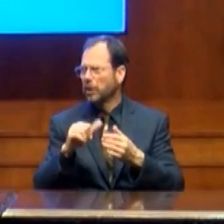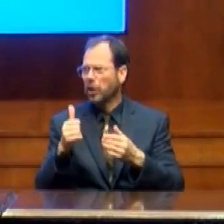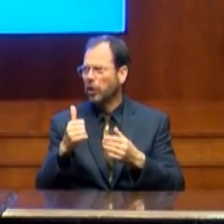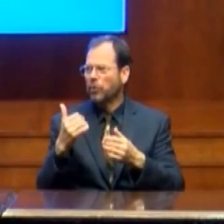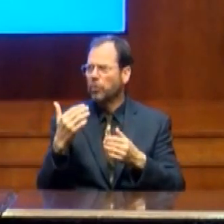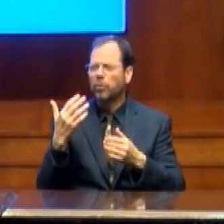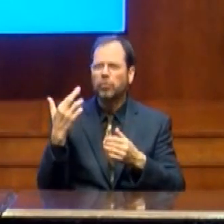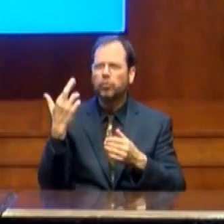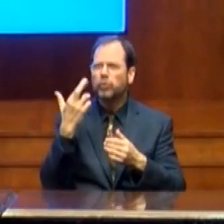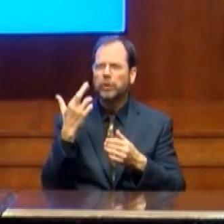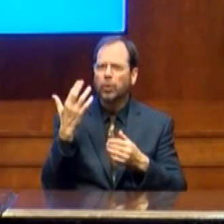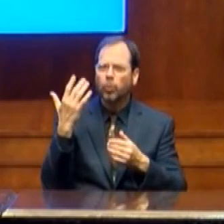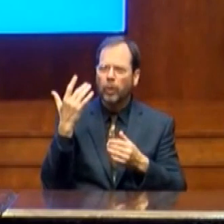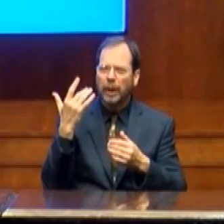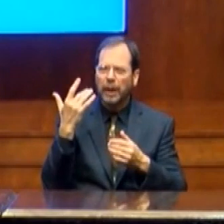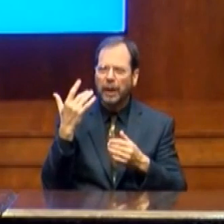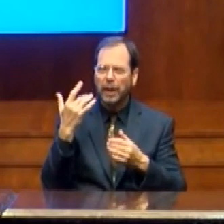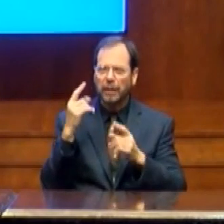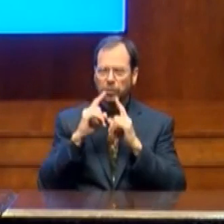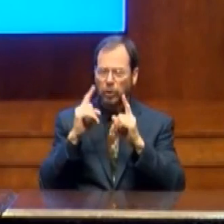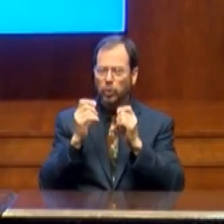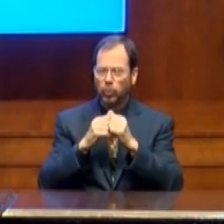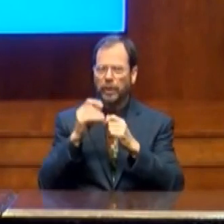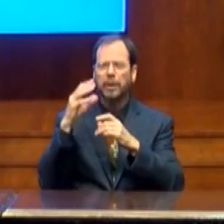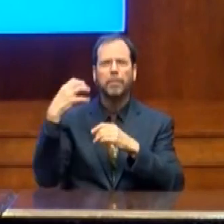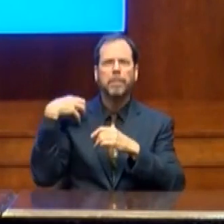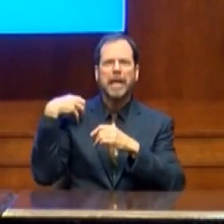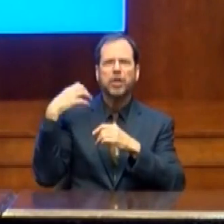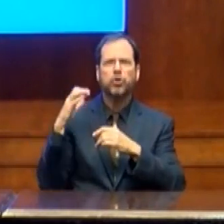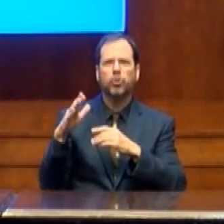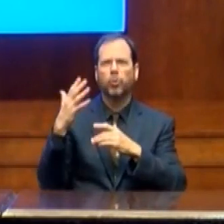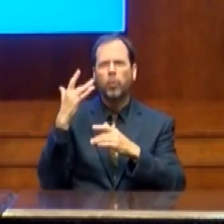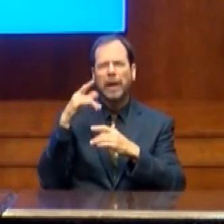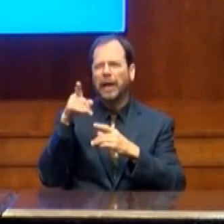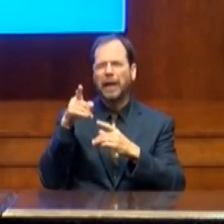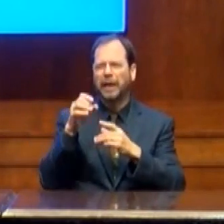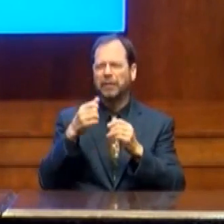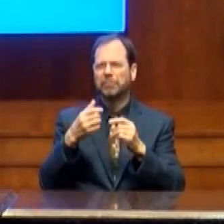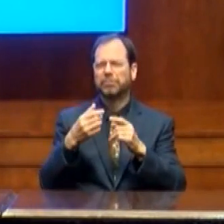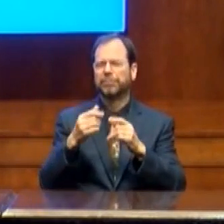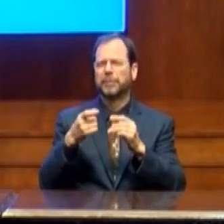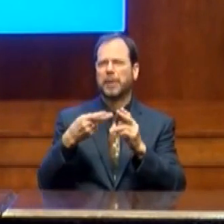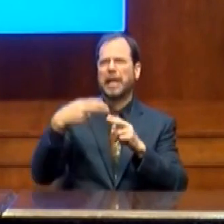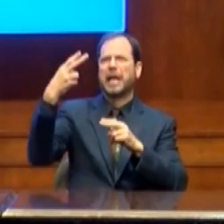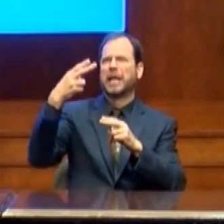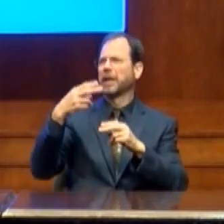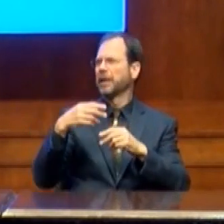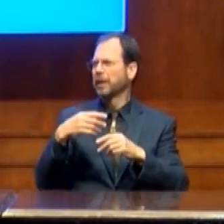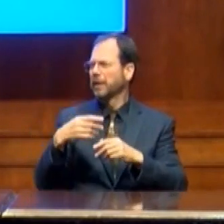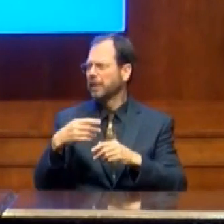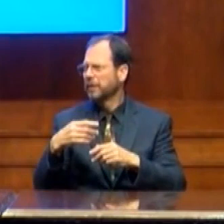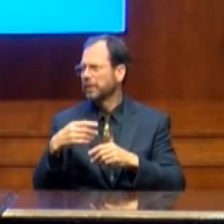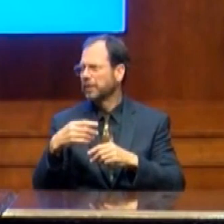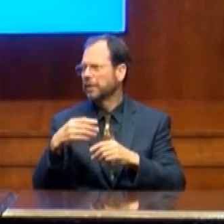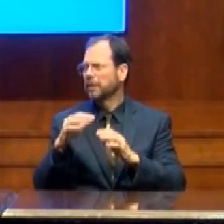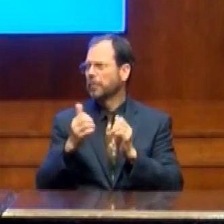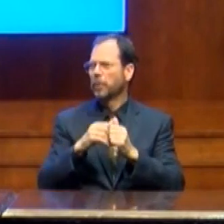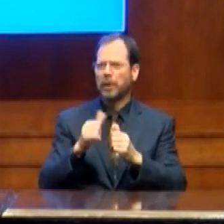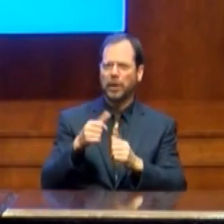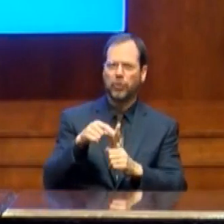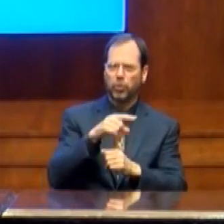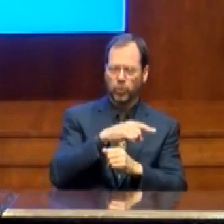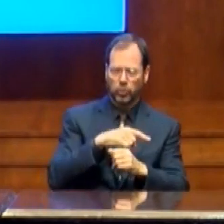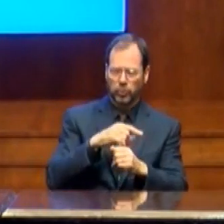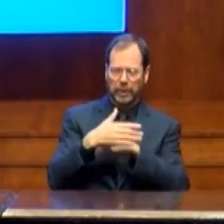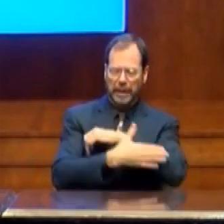you get any other indications for why El Paso may be kind of an outlier than some of the others, compared to some of these other large